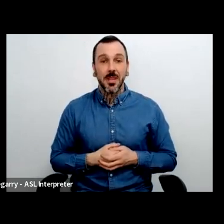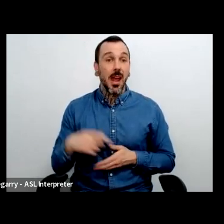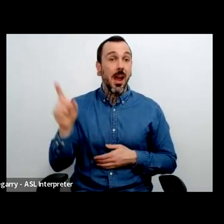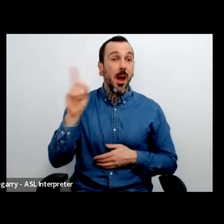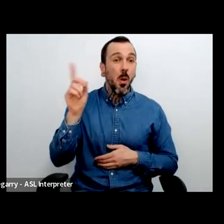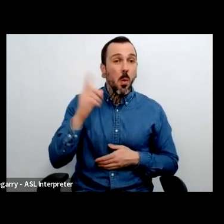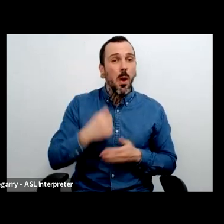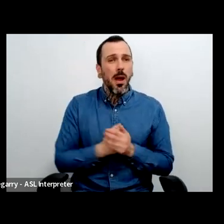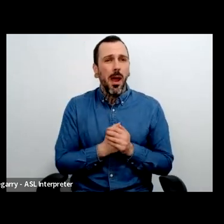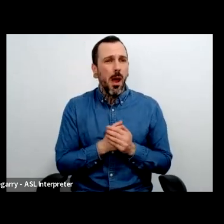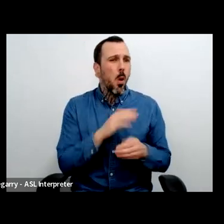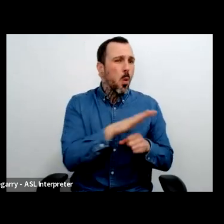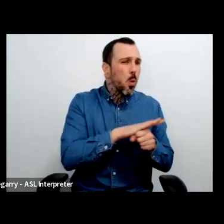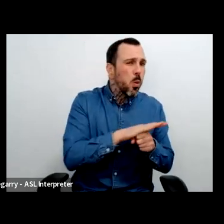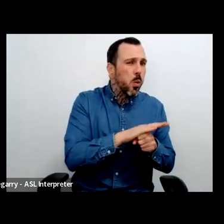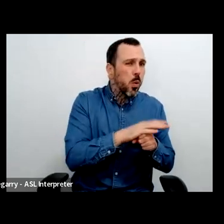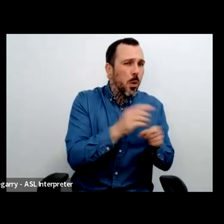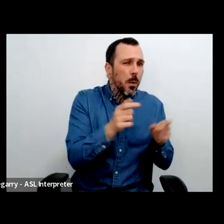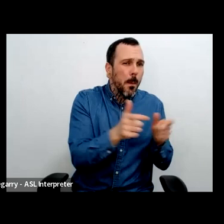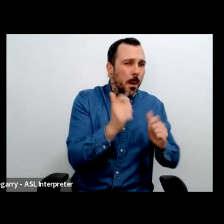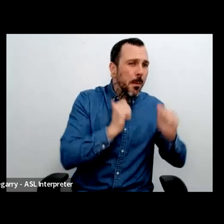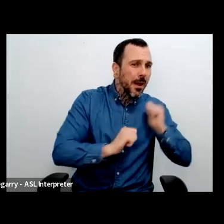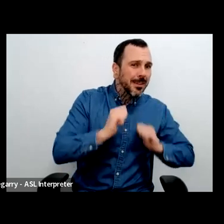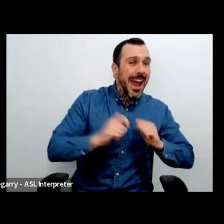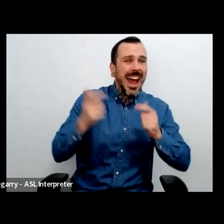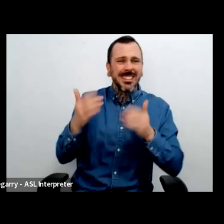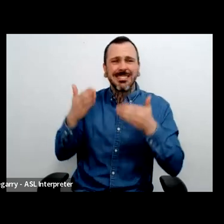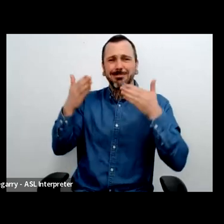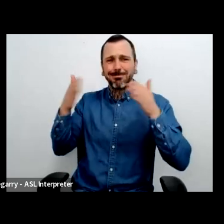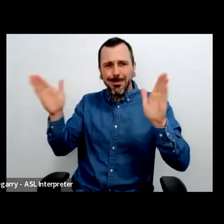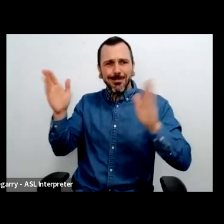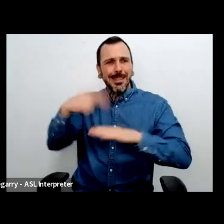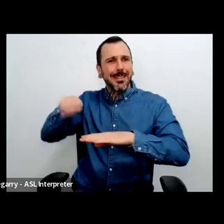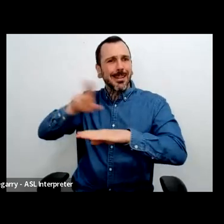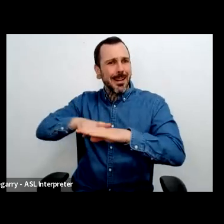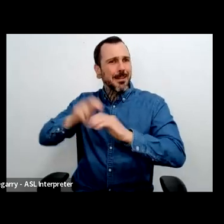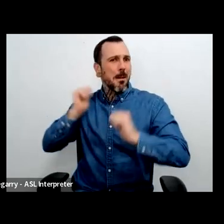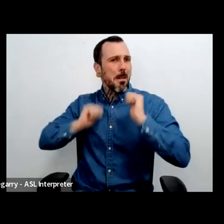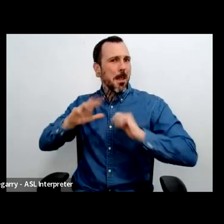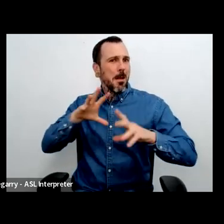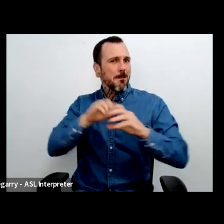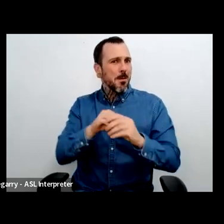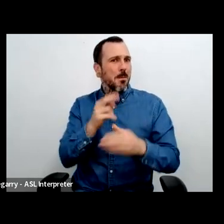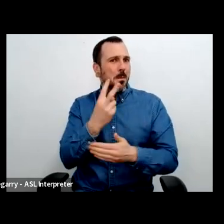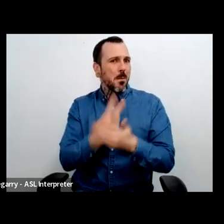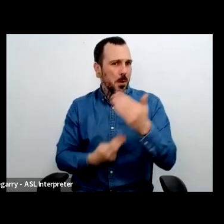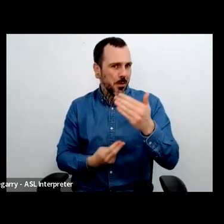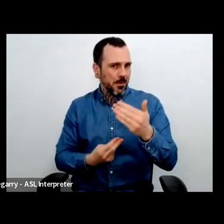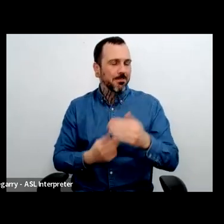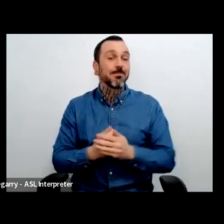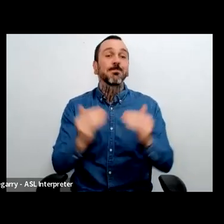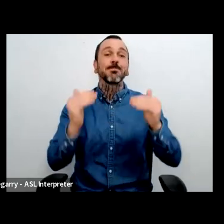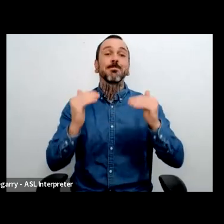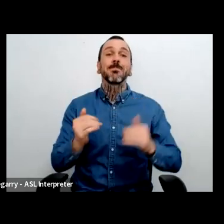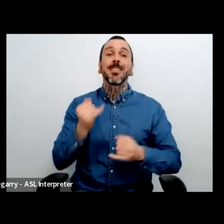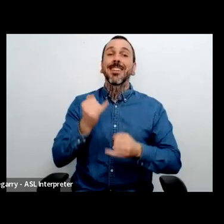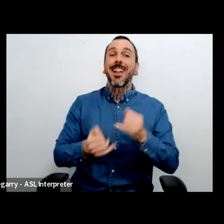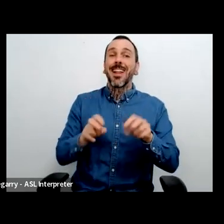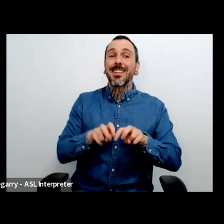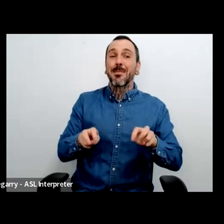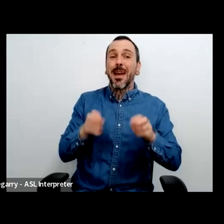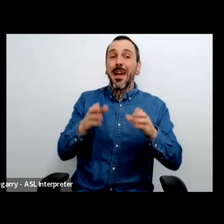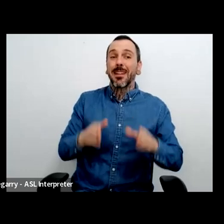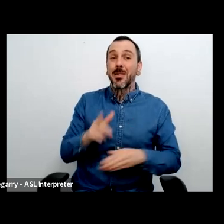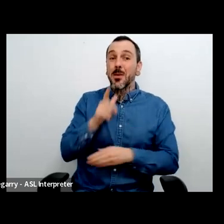theaters. Finally, I would like to introduce our last panelist, Laurie Marchand. Laurie is the